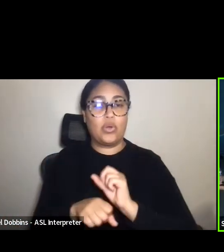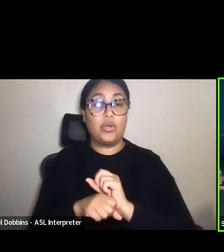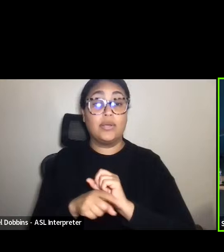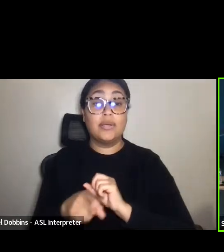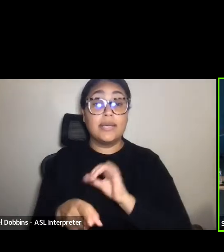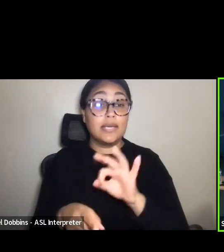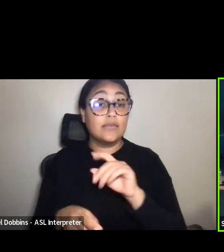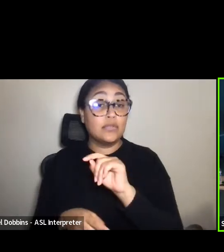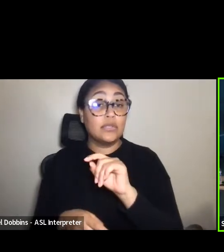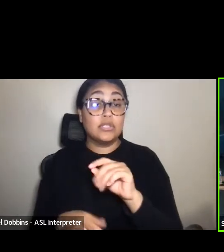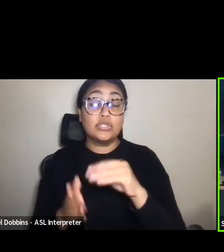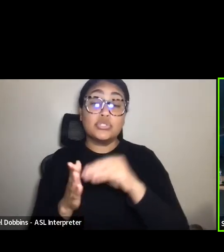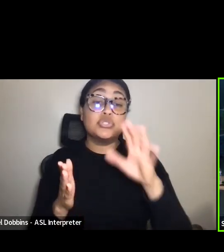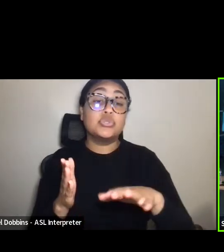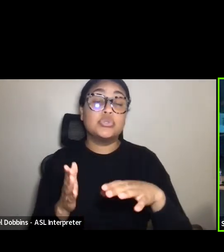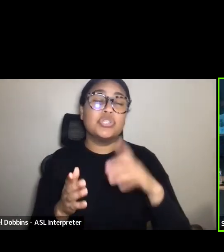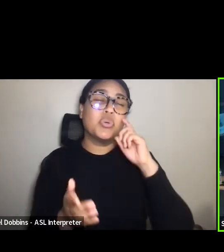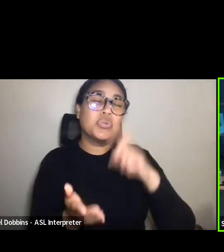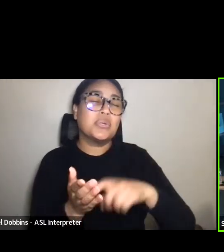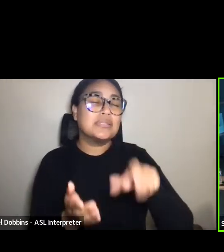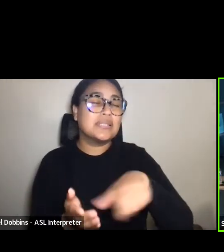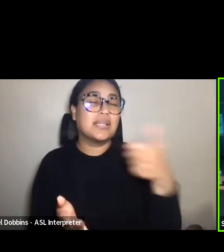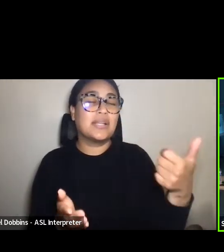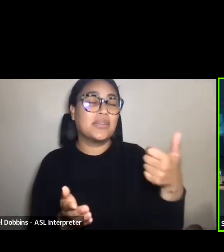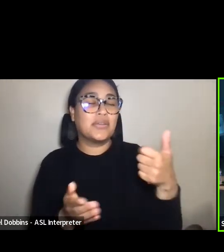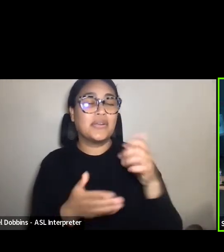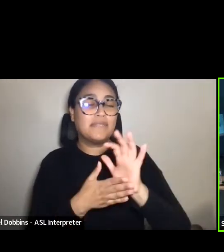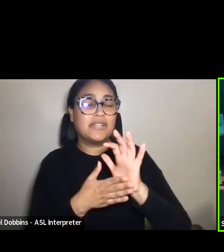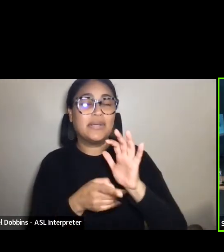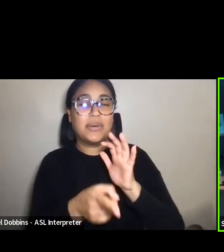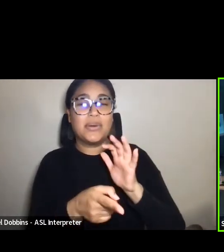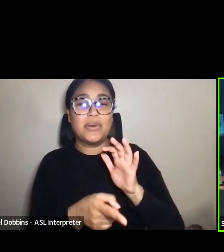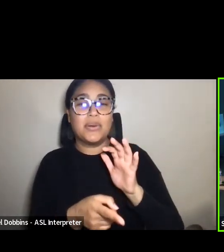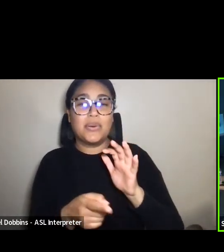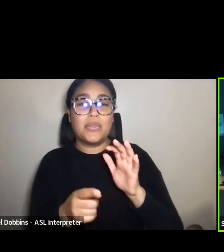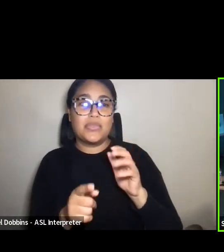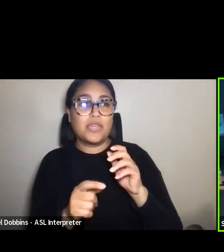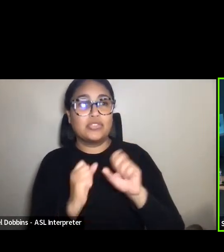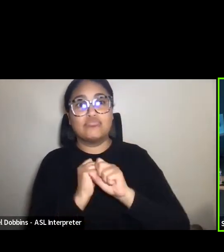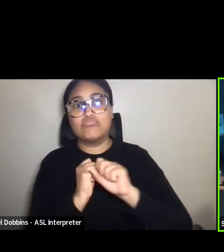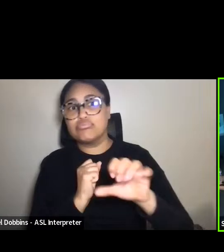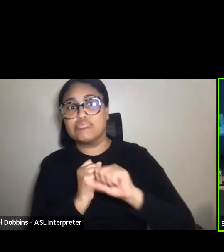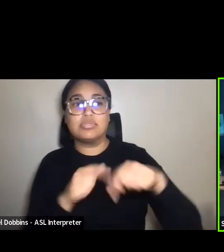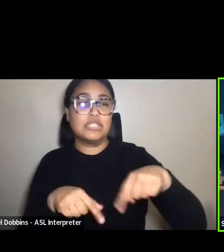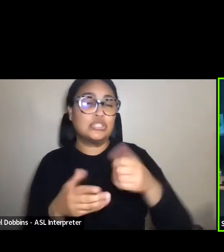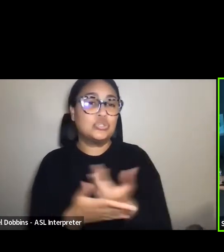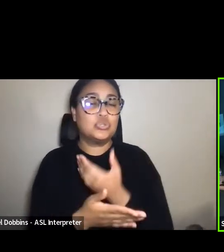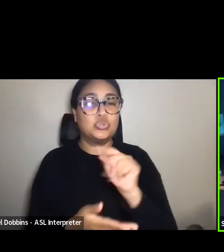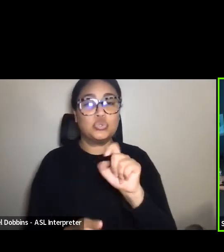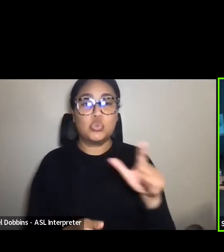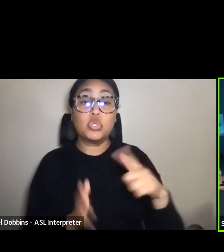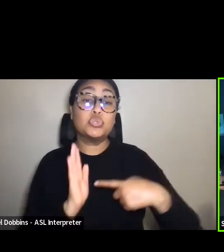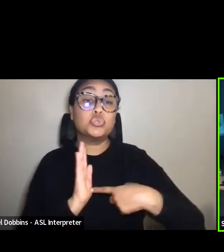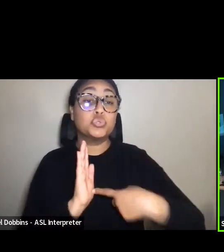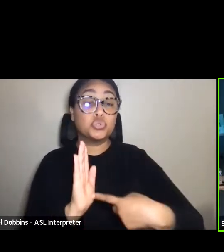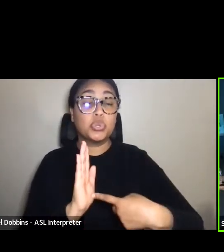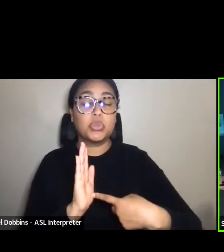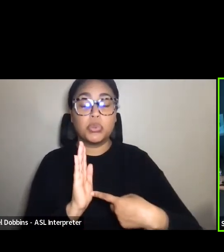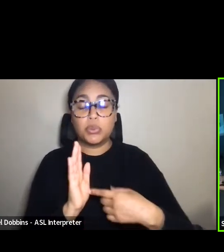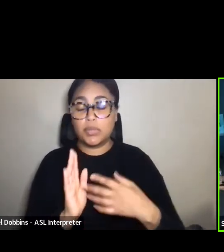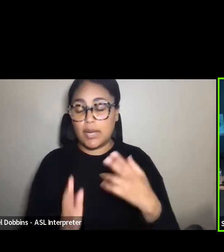having students, another video that you'll see also as they're promoting this new tool, it shows,